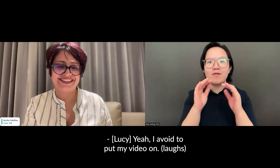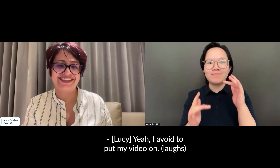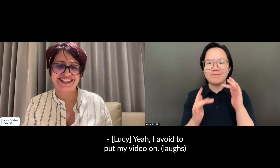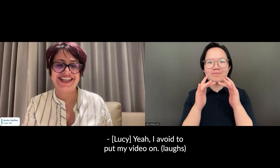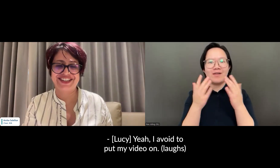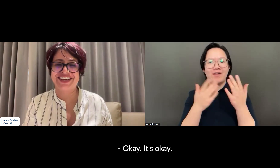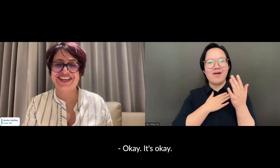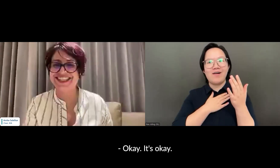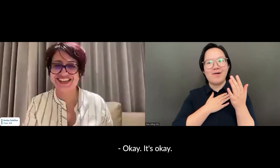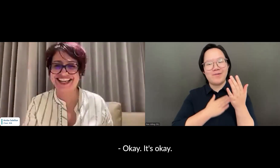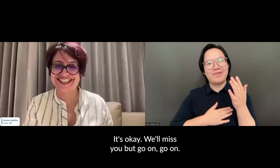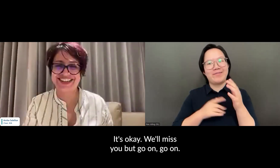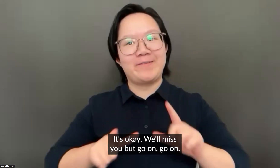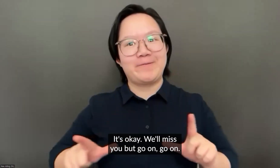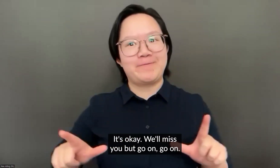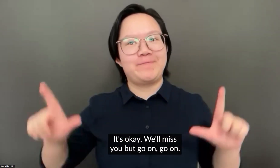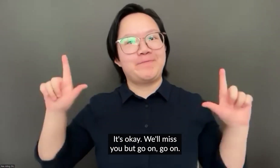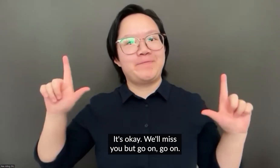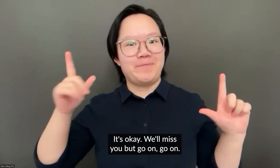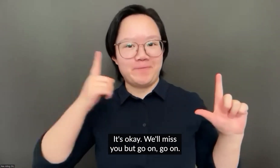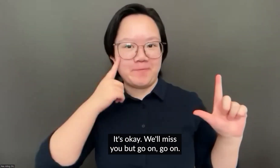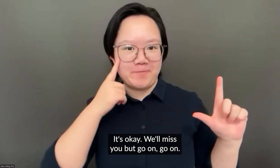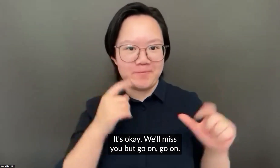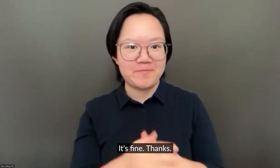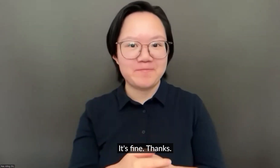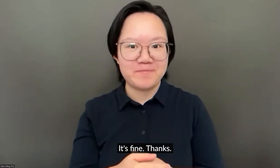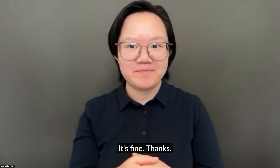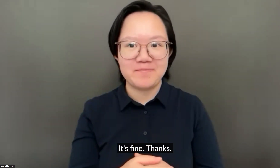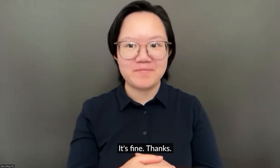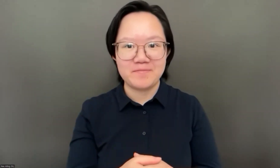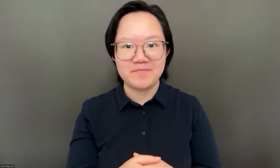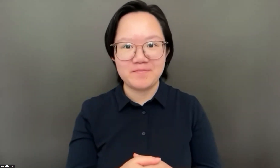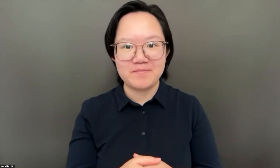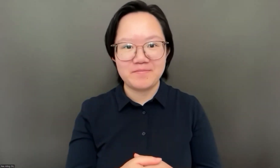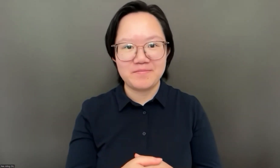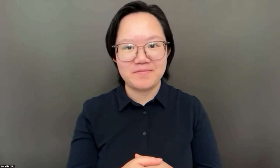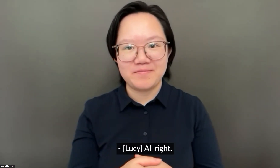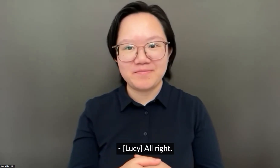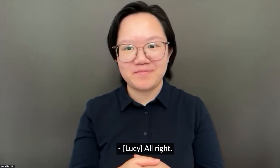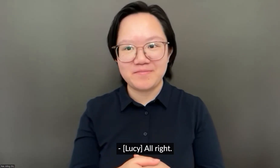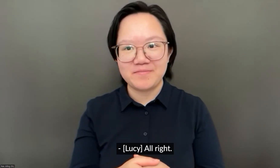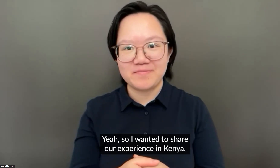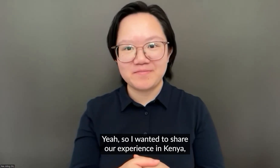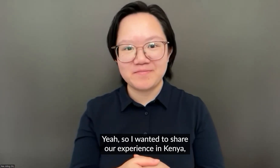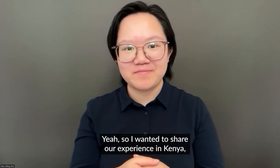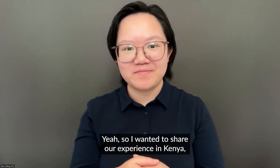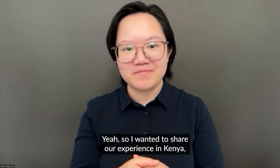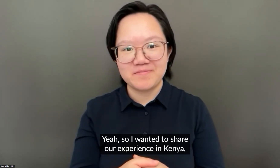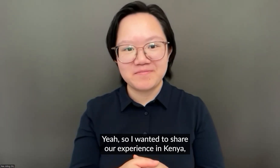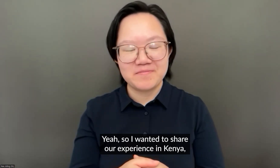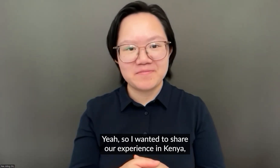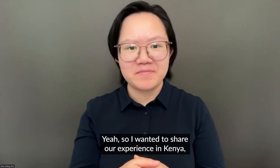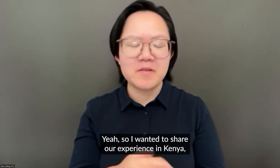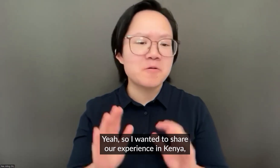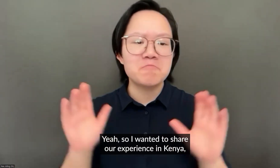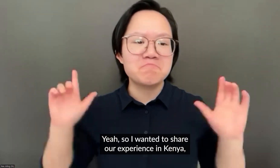on. It's okay. We'll miss you, but go on. It's fine. Thanks. All right. Yeah, so I wanted to